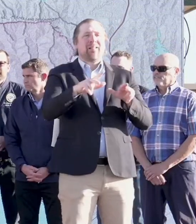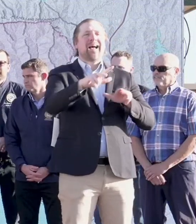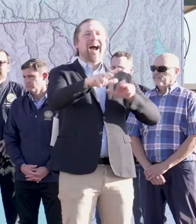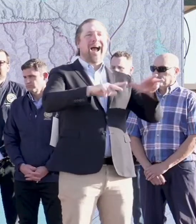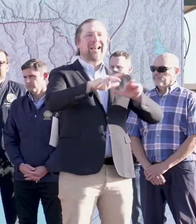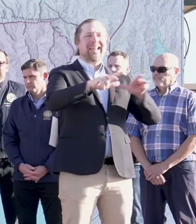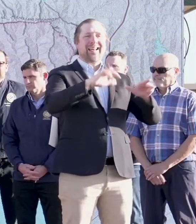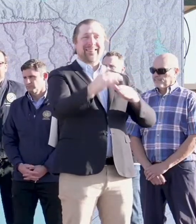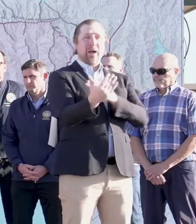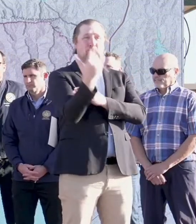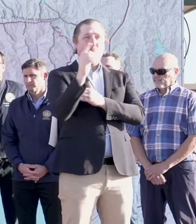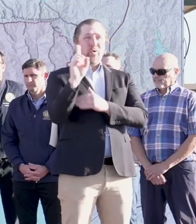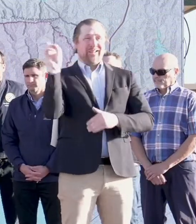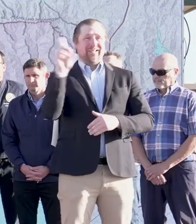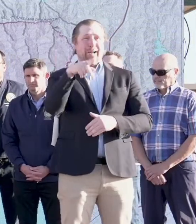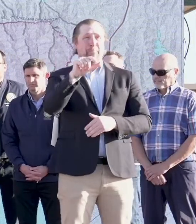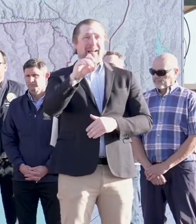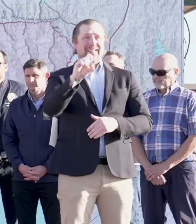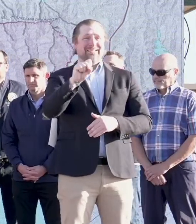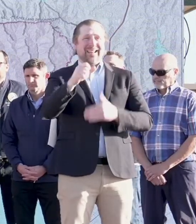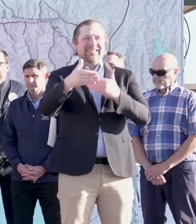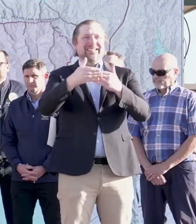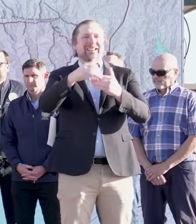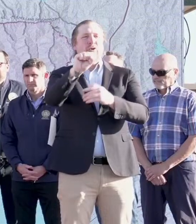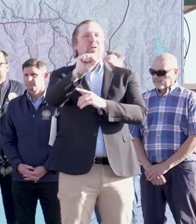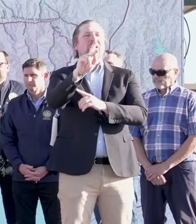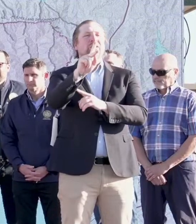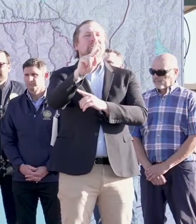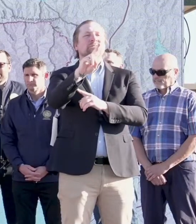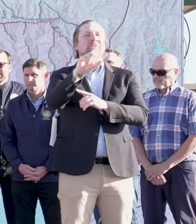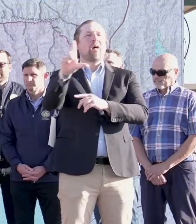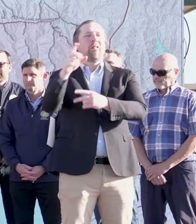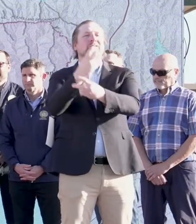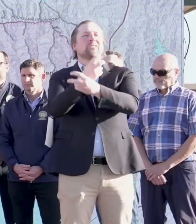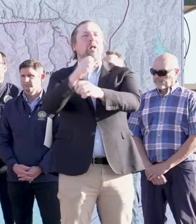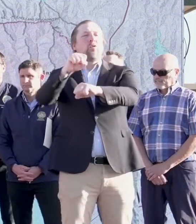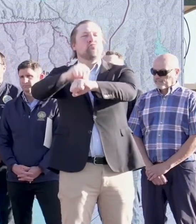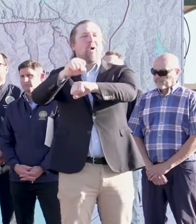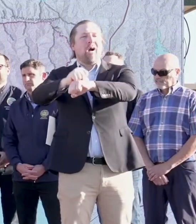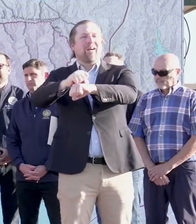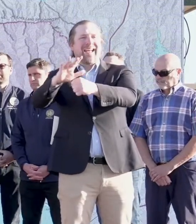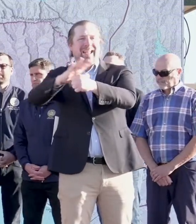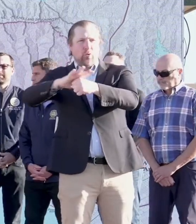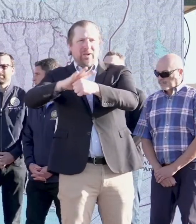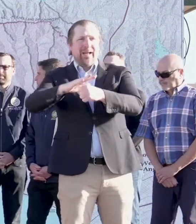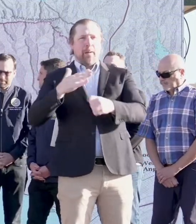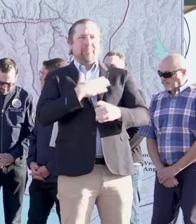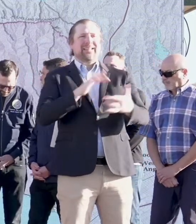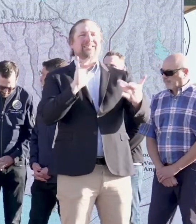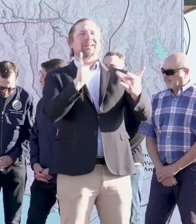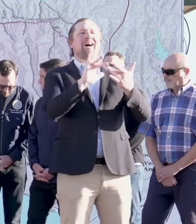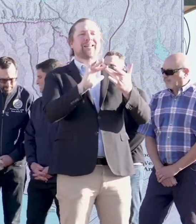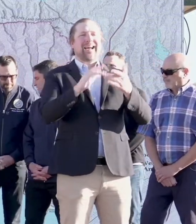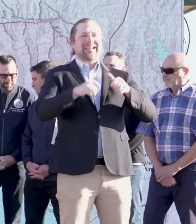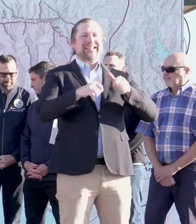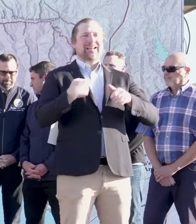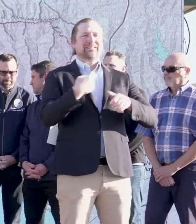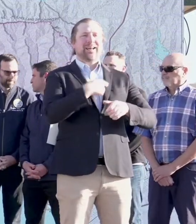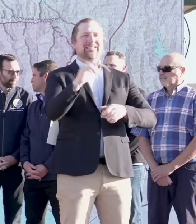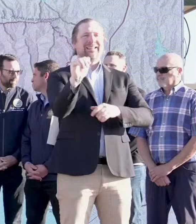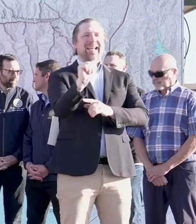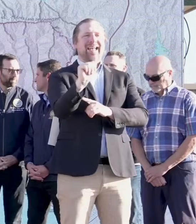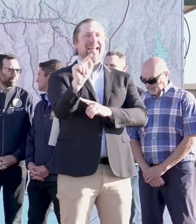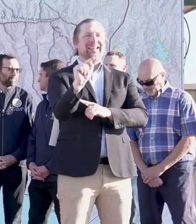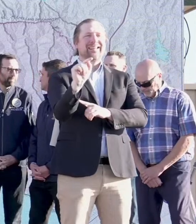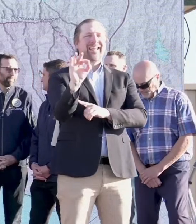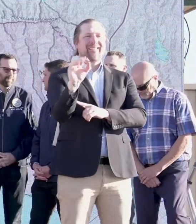that morning near or around Skull Rock, we ask that you contact us by texting